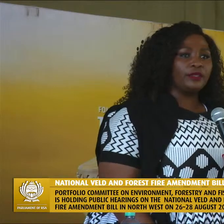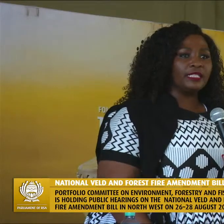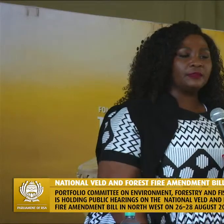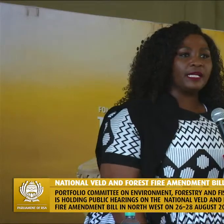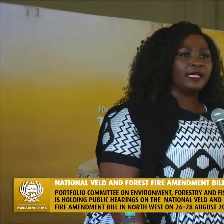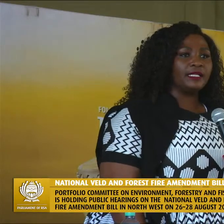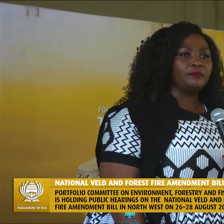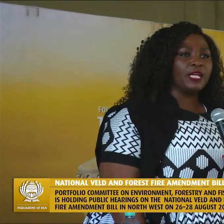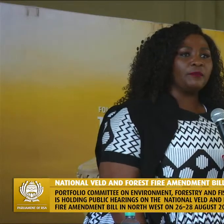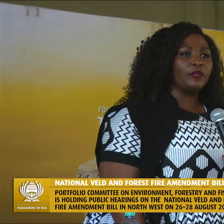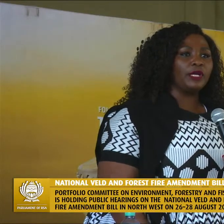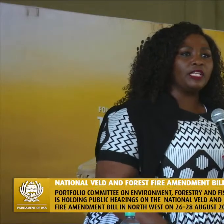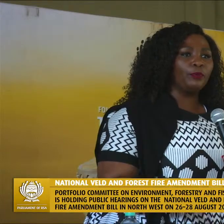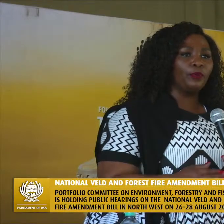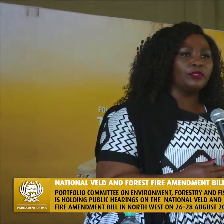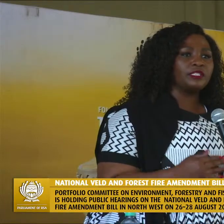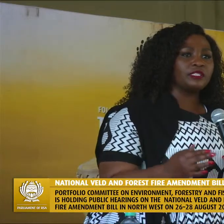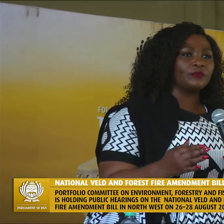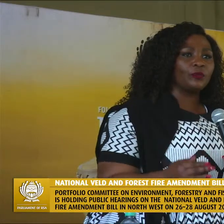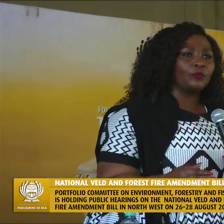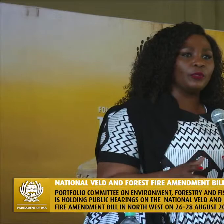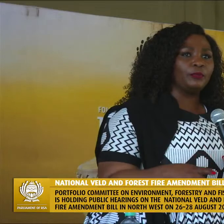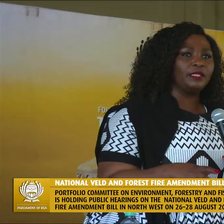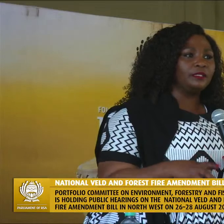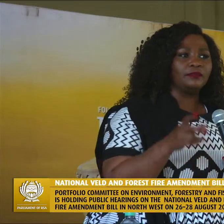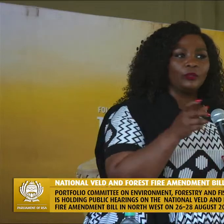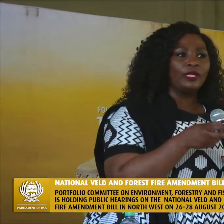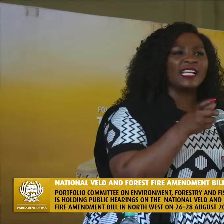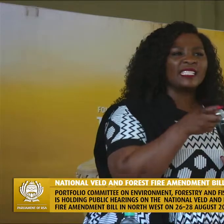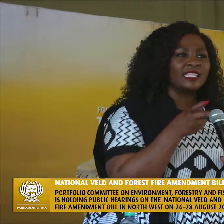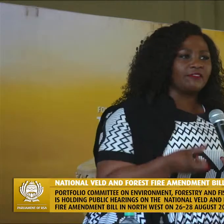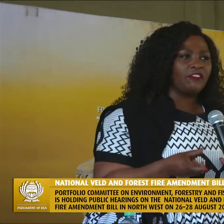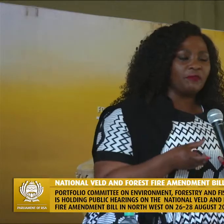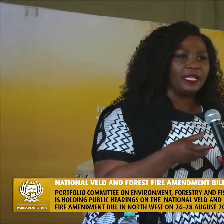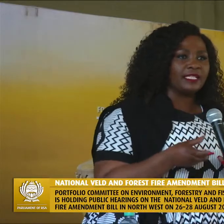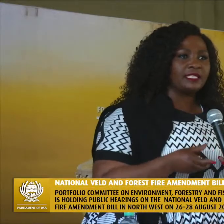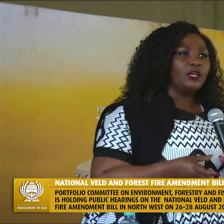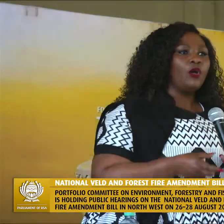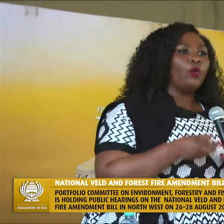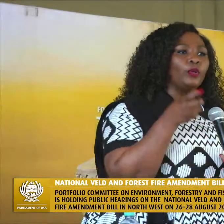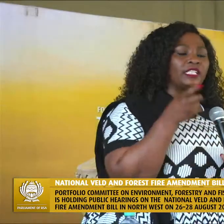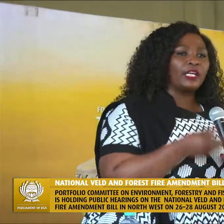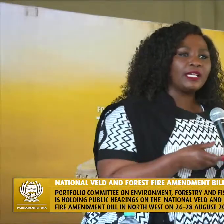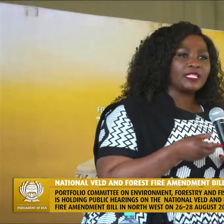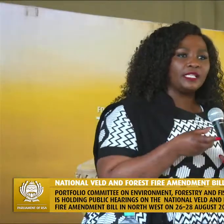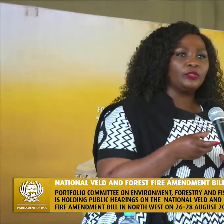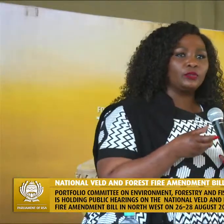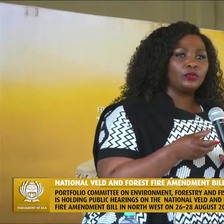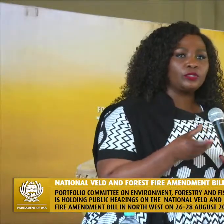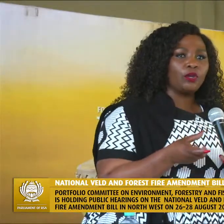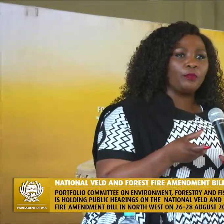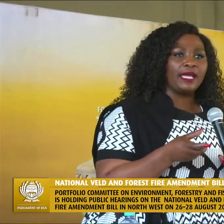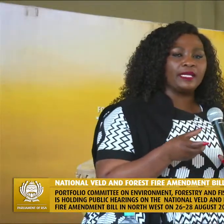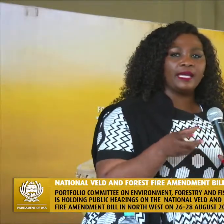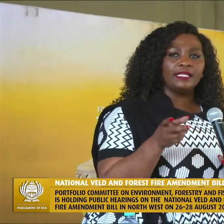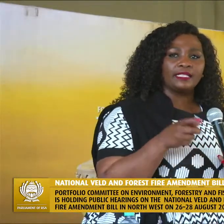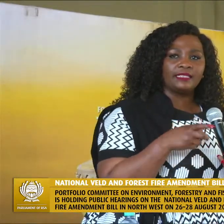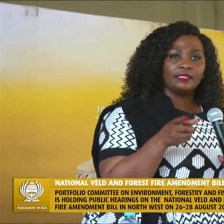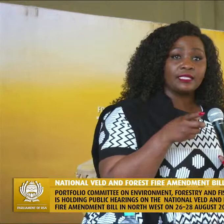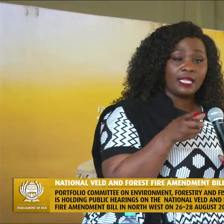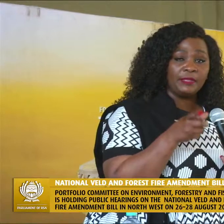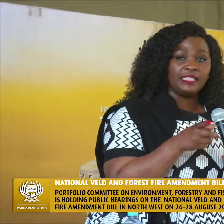we know that uh maybe your inputs will be will exit the five minutes we will request that you do so by